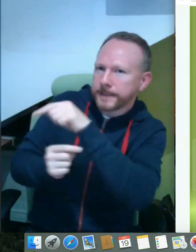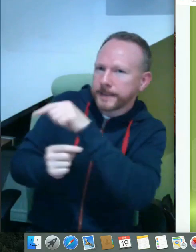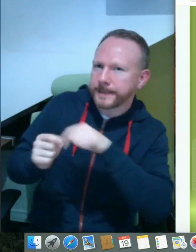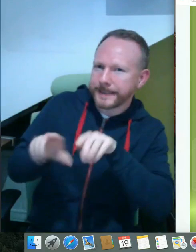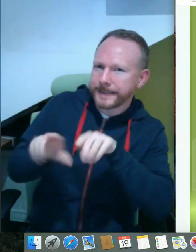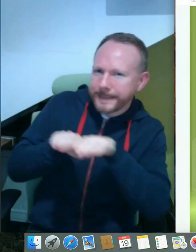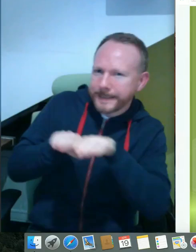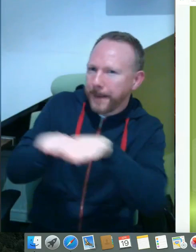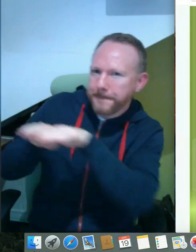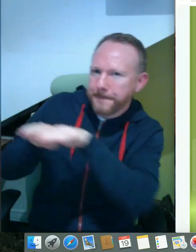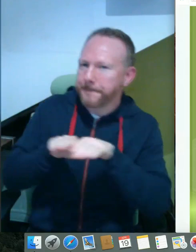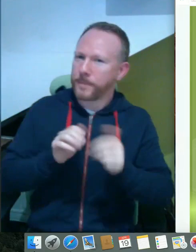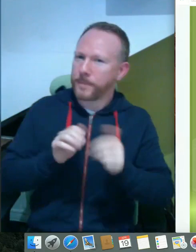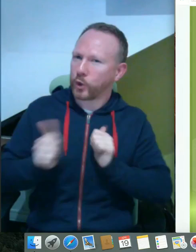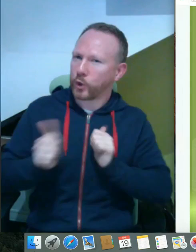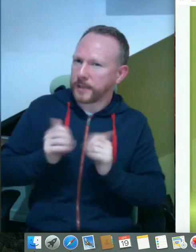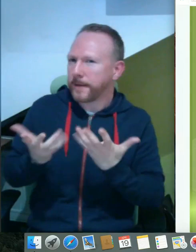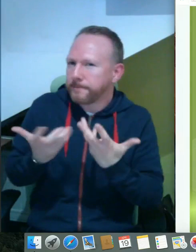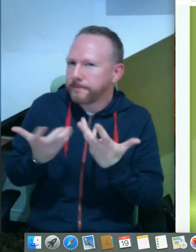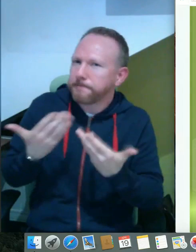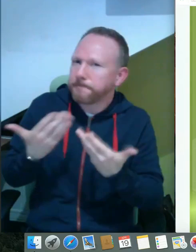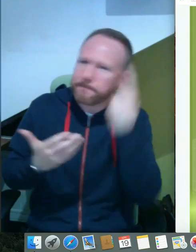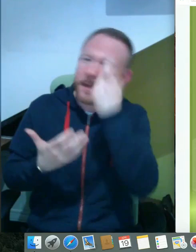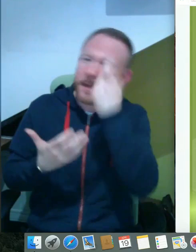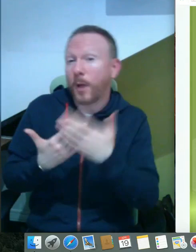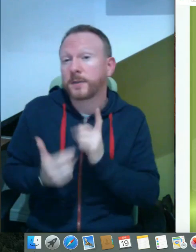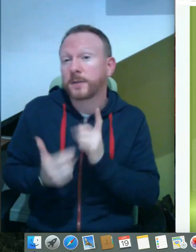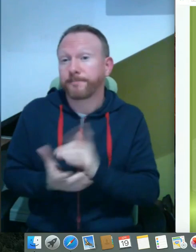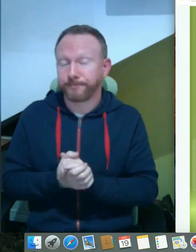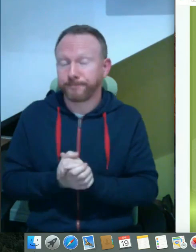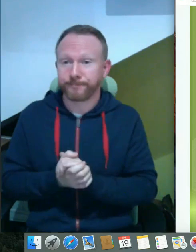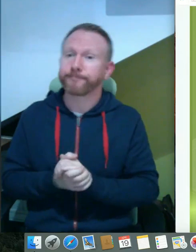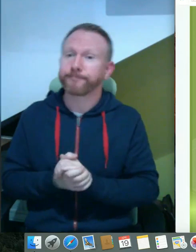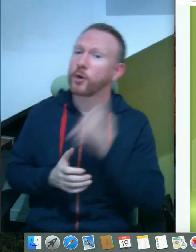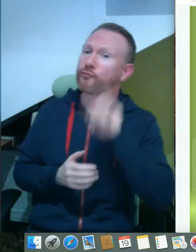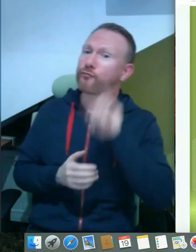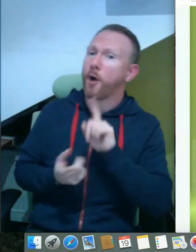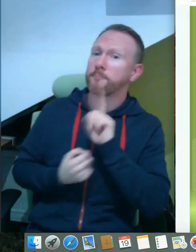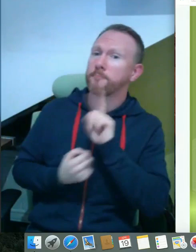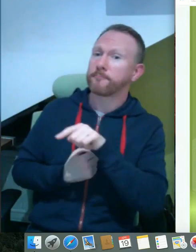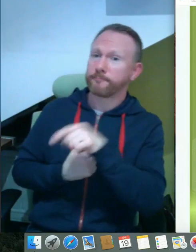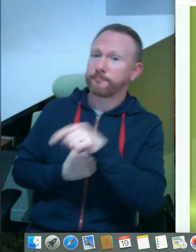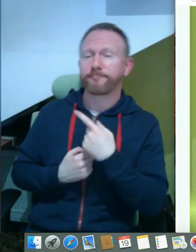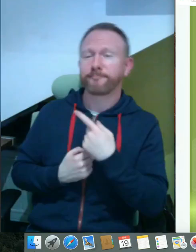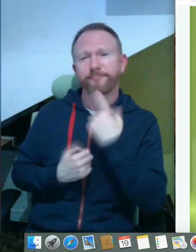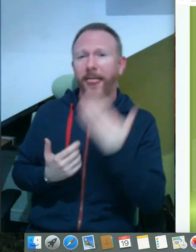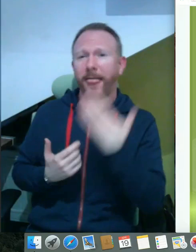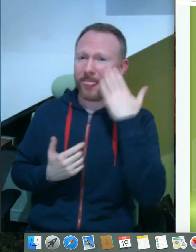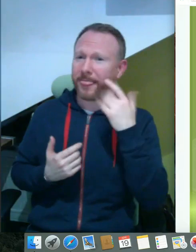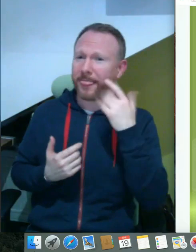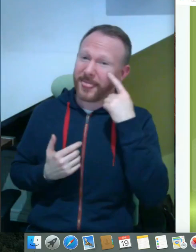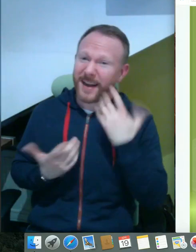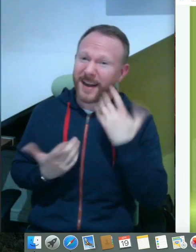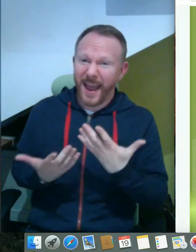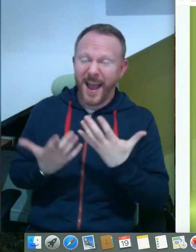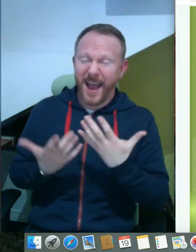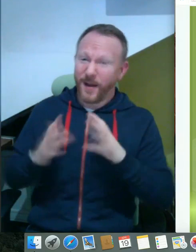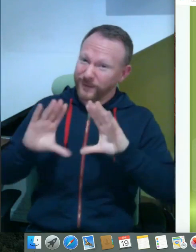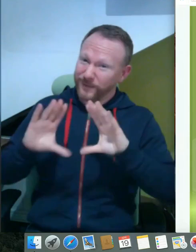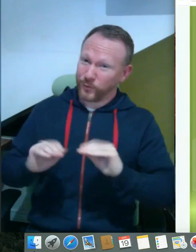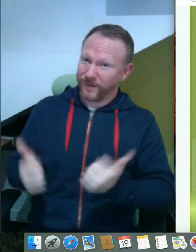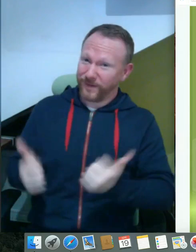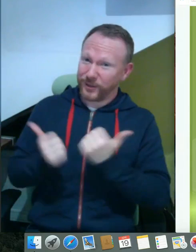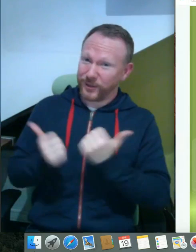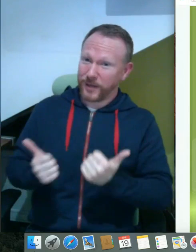I'm afraid I'm going to have to end it there. But I will kind of end on one note, which was from